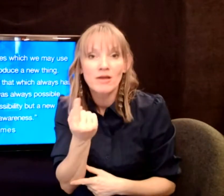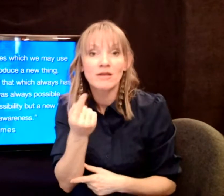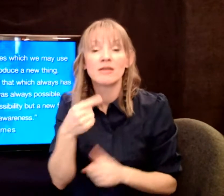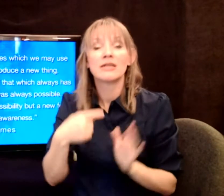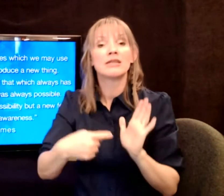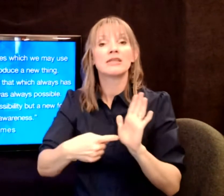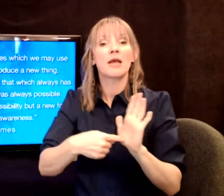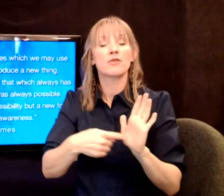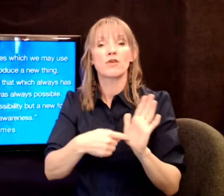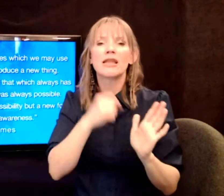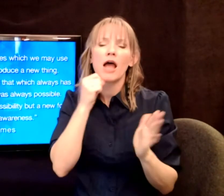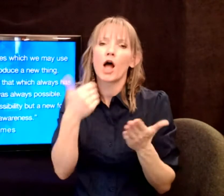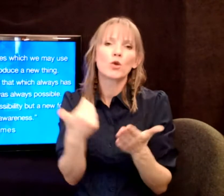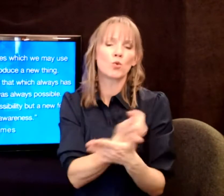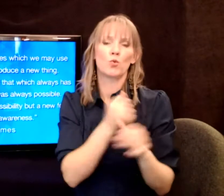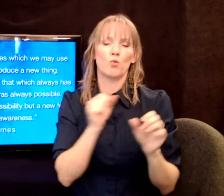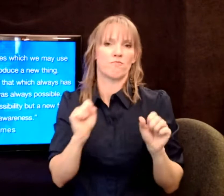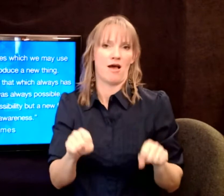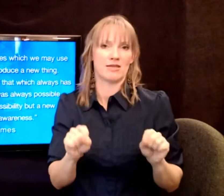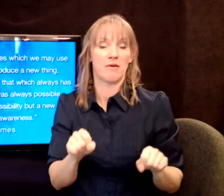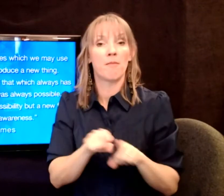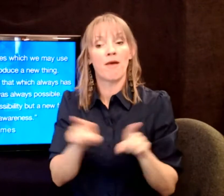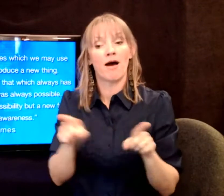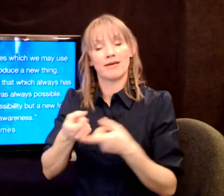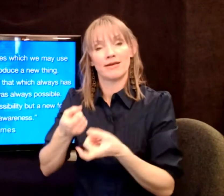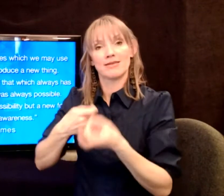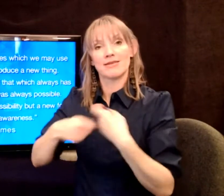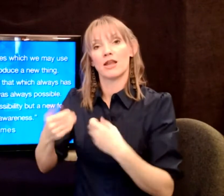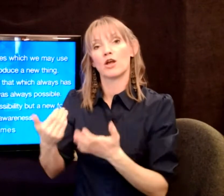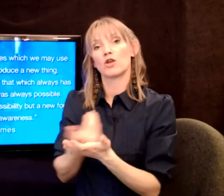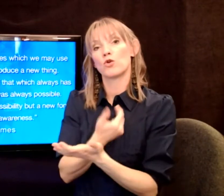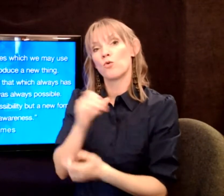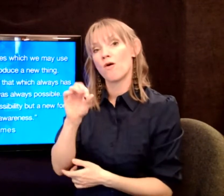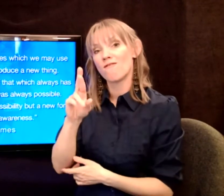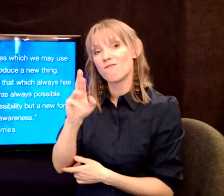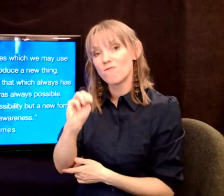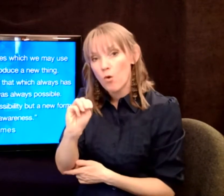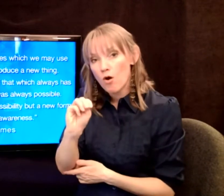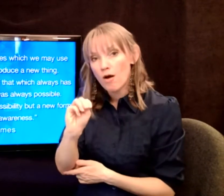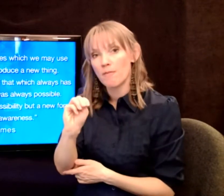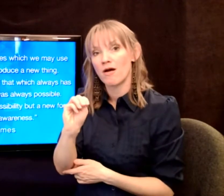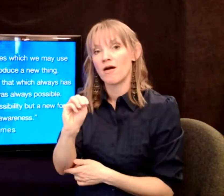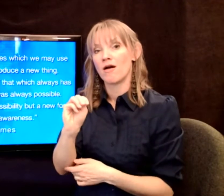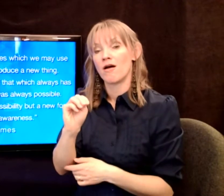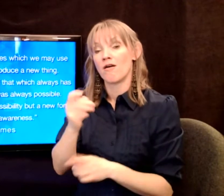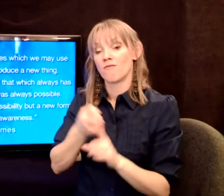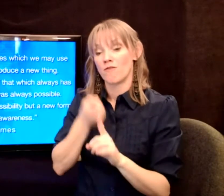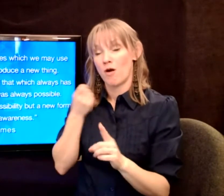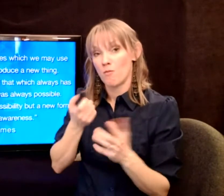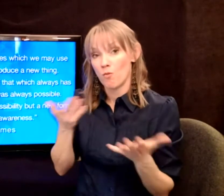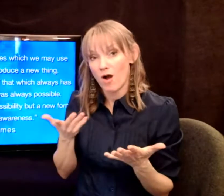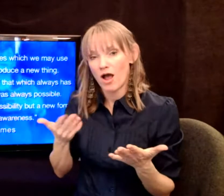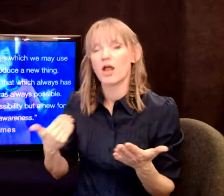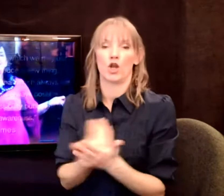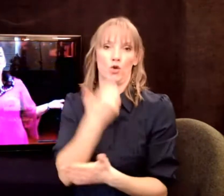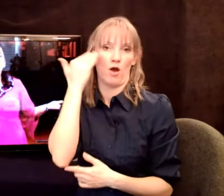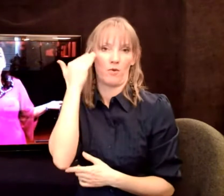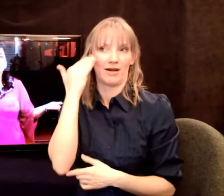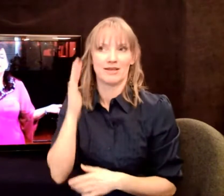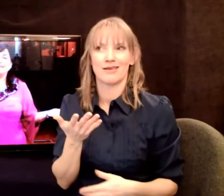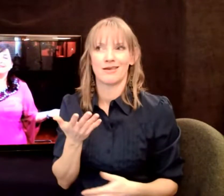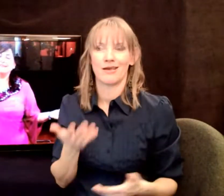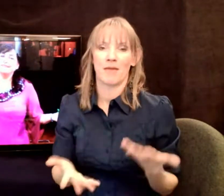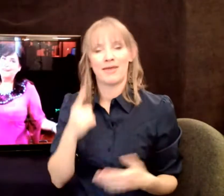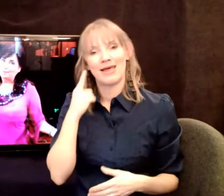a new possibility, but a new form resulting from a new awareness. Now that may sound a little